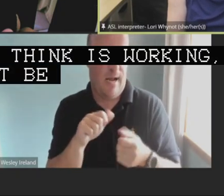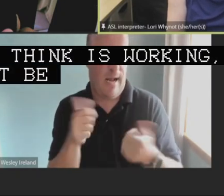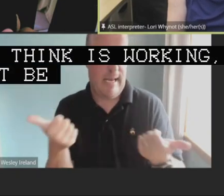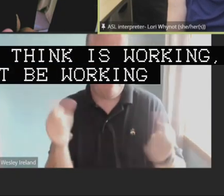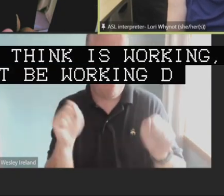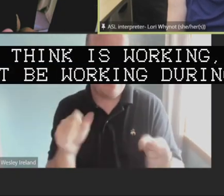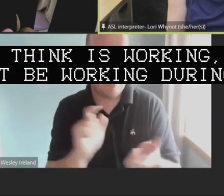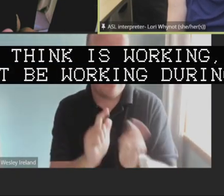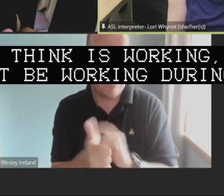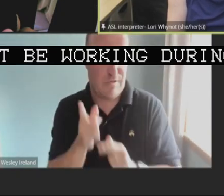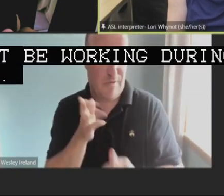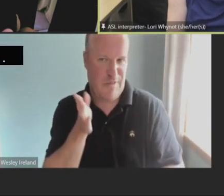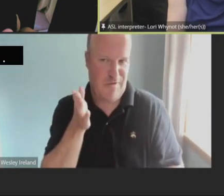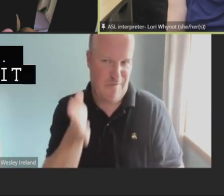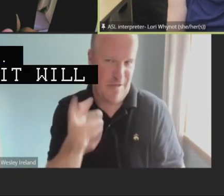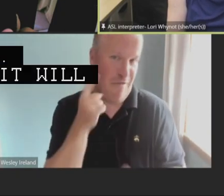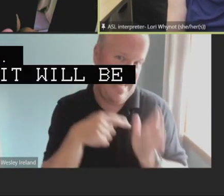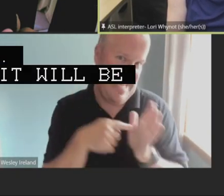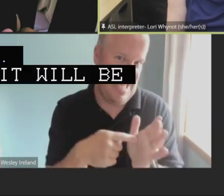really helpful to me